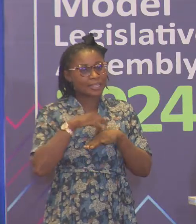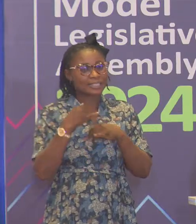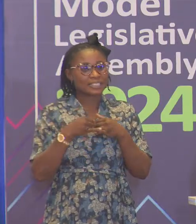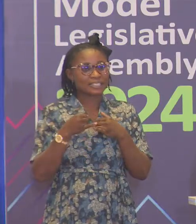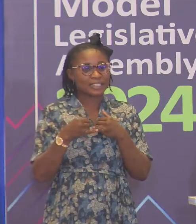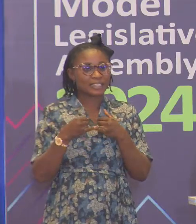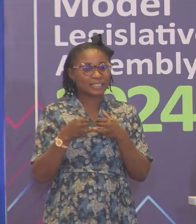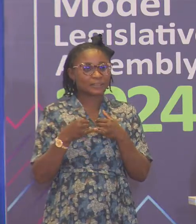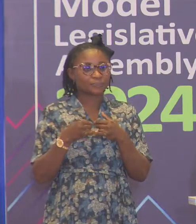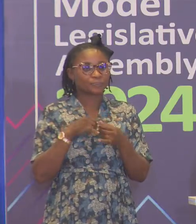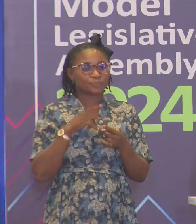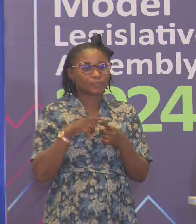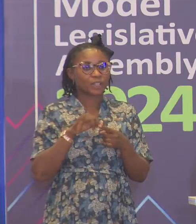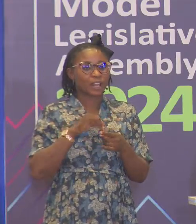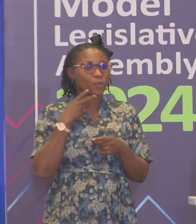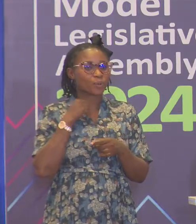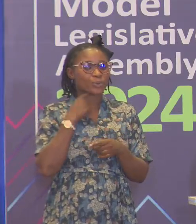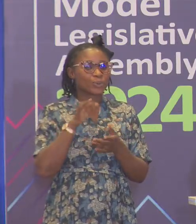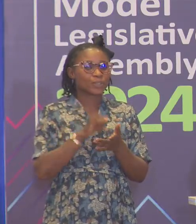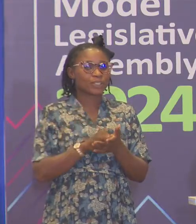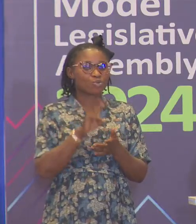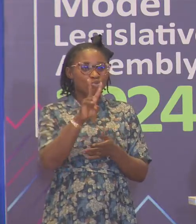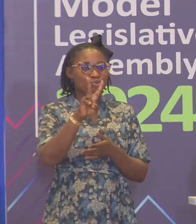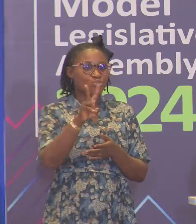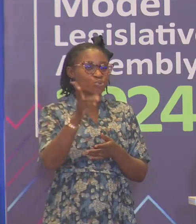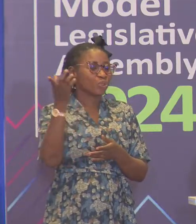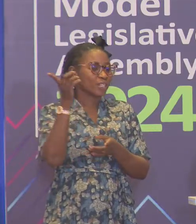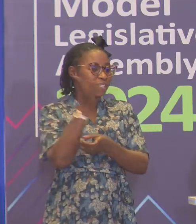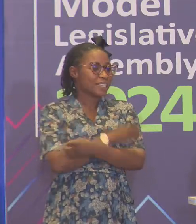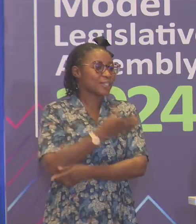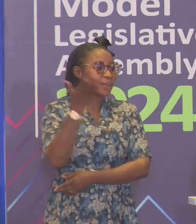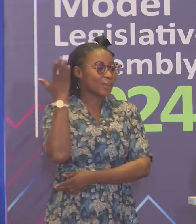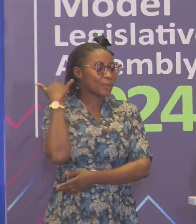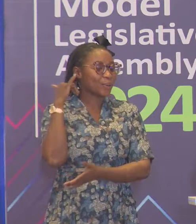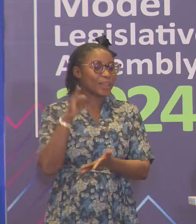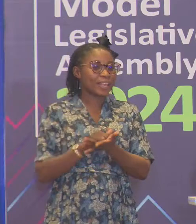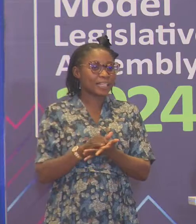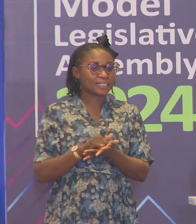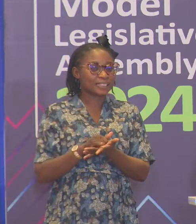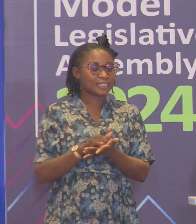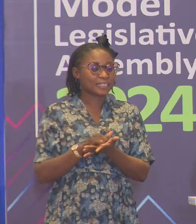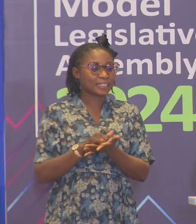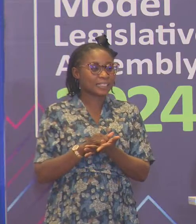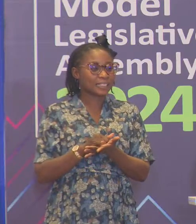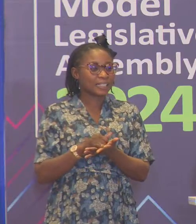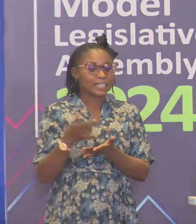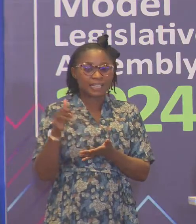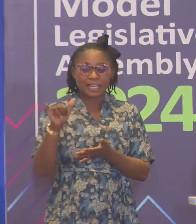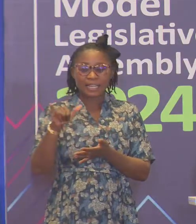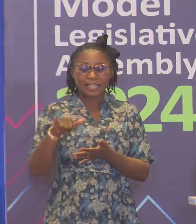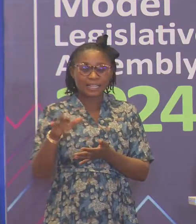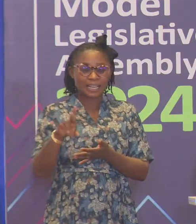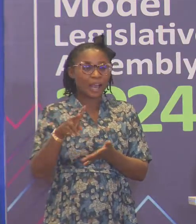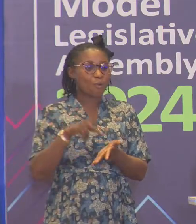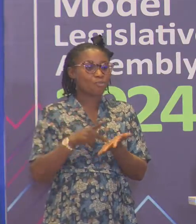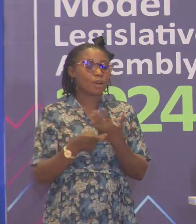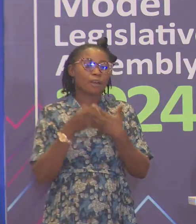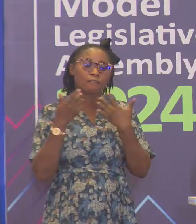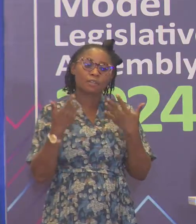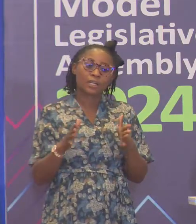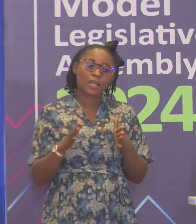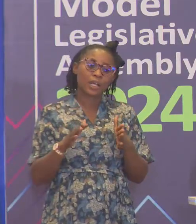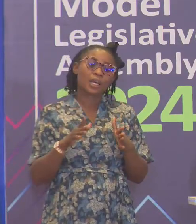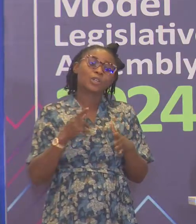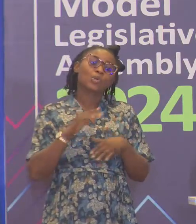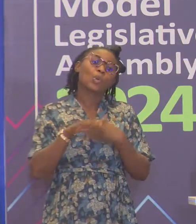day, when I was told about 2 days ago that their exercise is finishing this week, even the whole